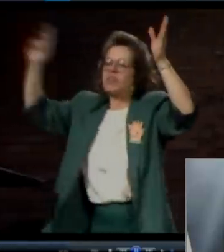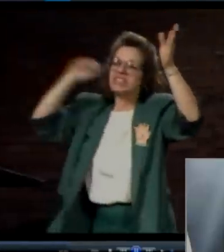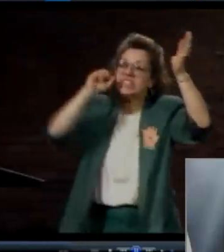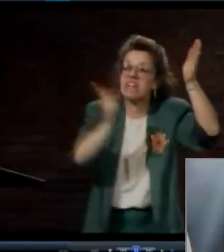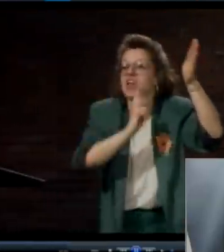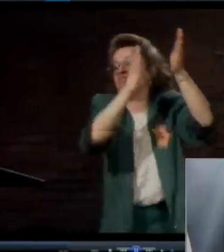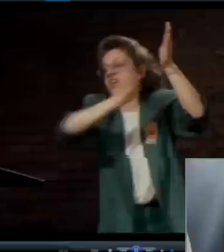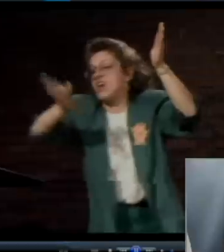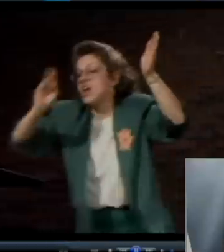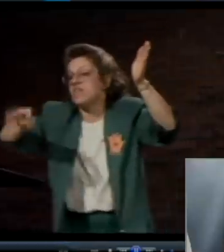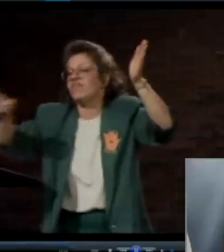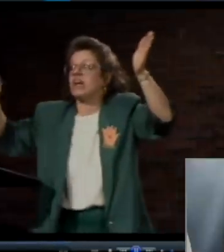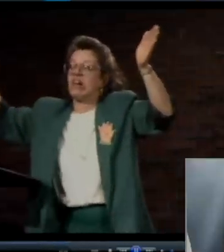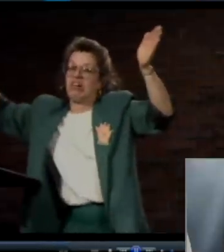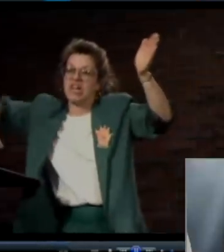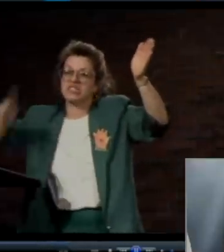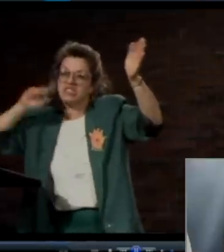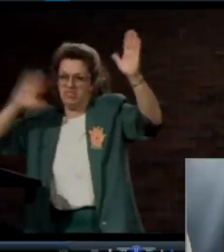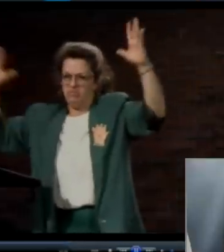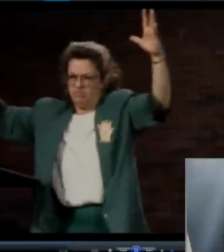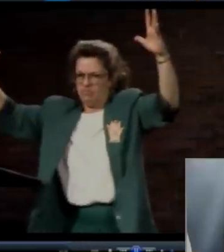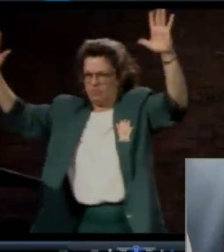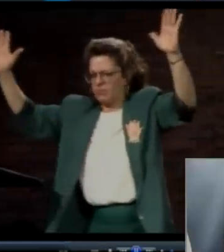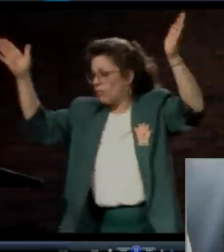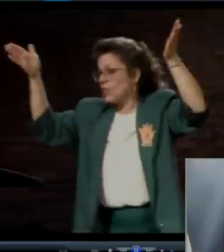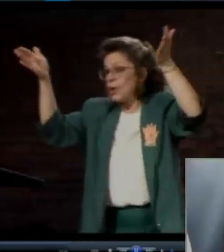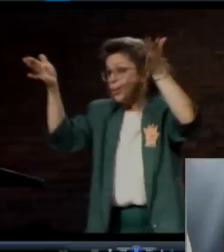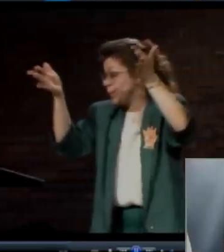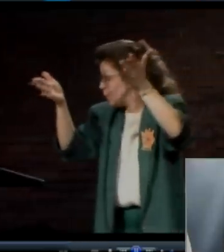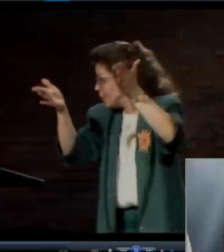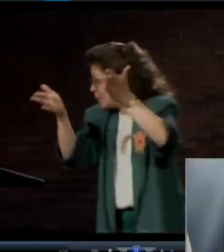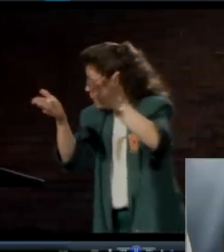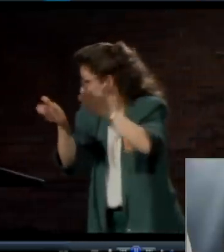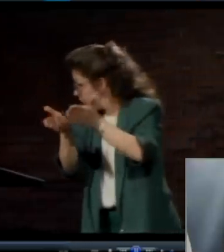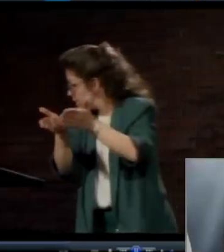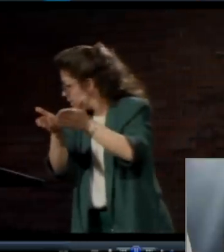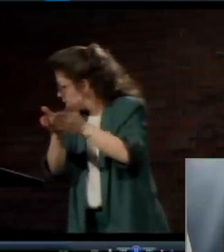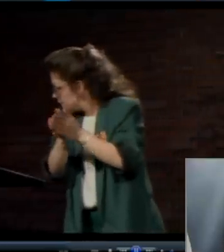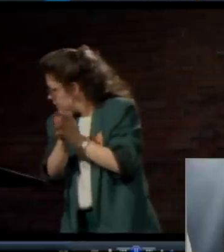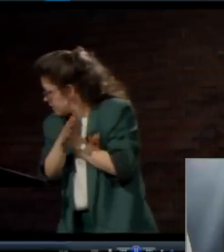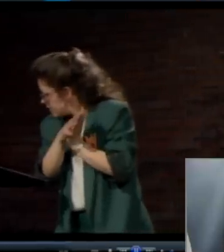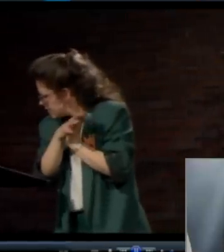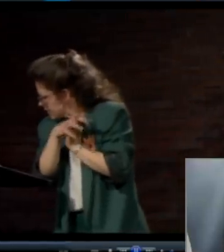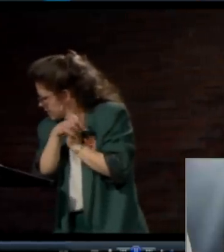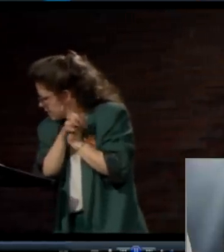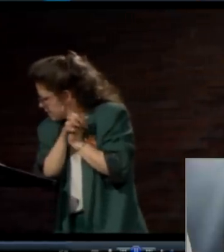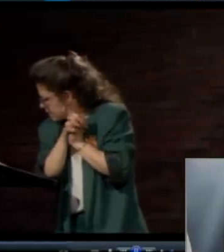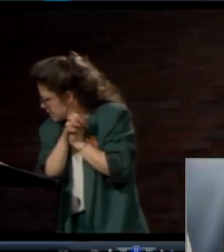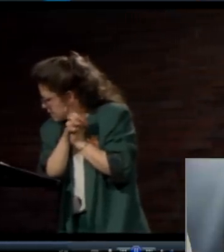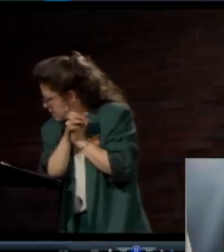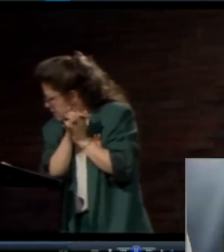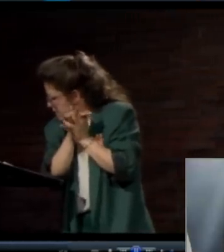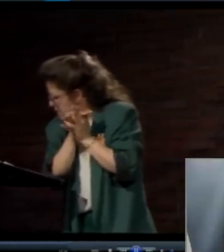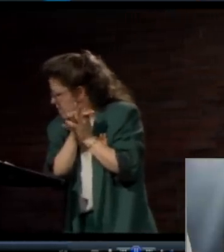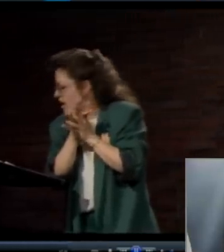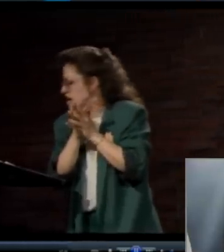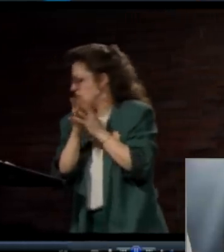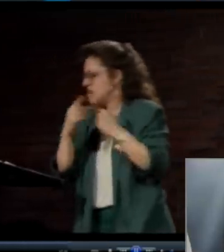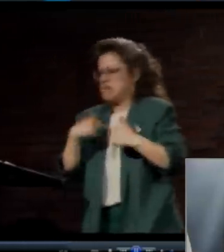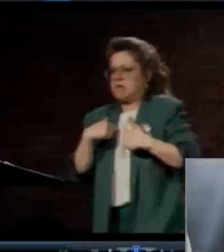people who are deaf, and within these 6 million, There are some subcategories of